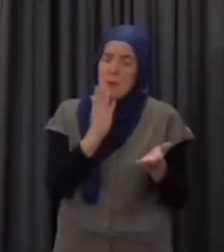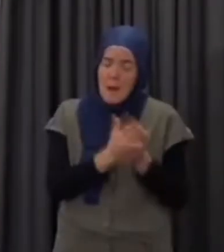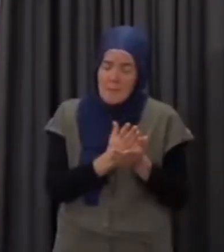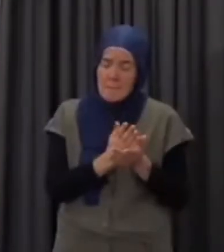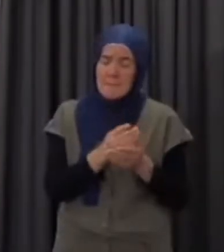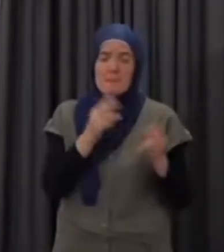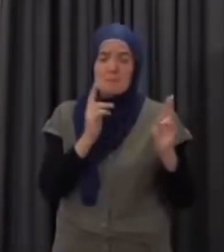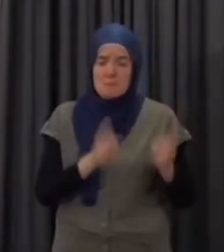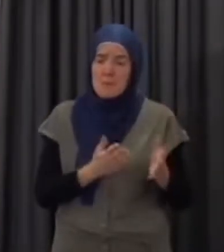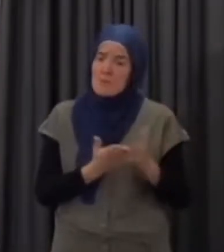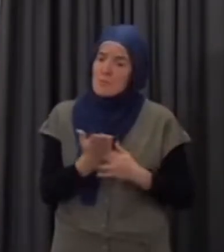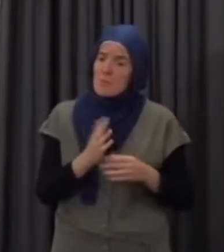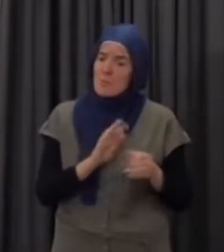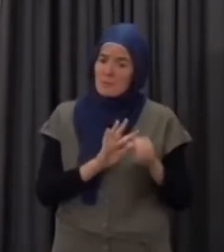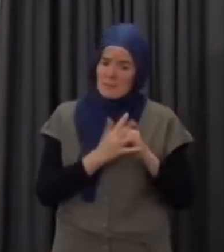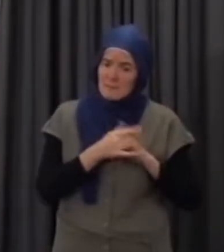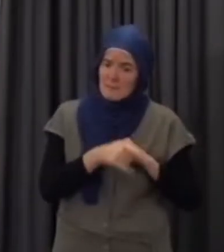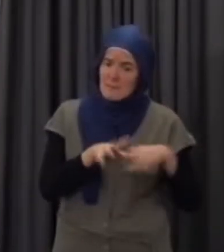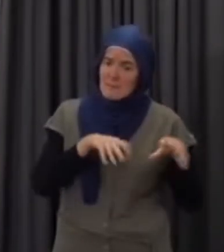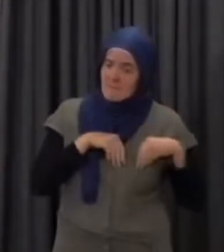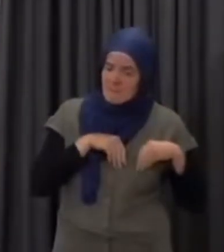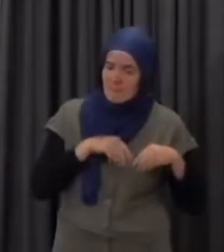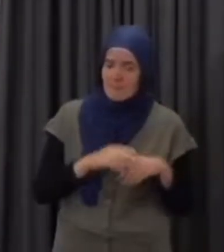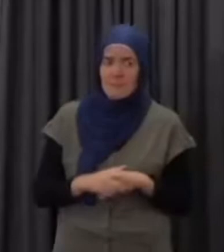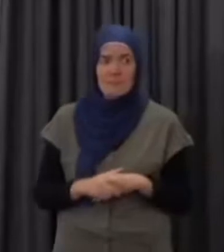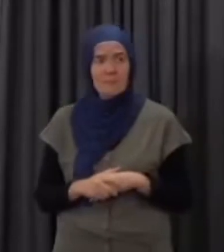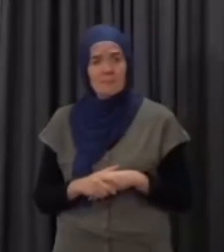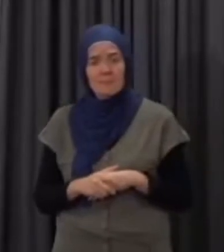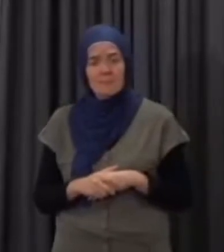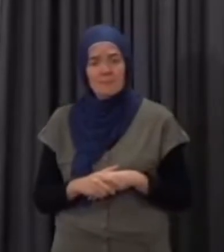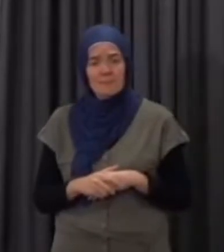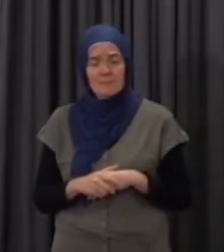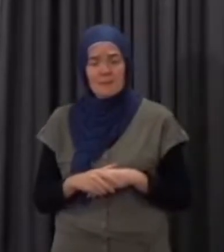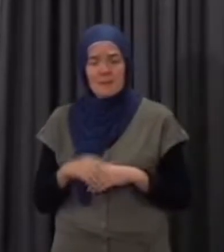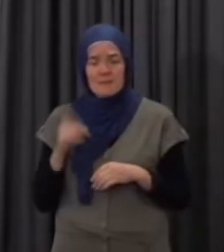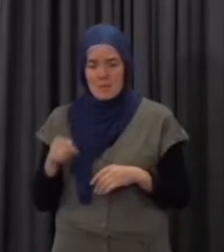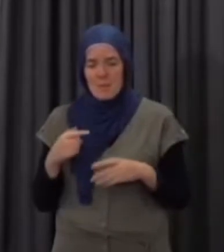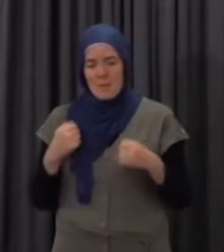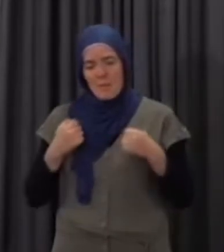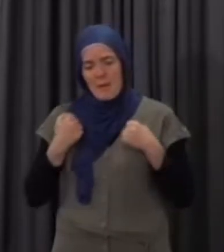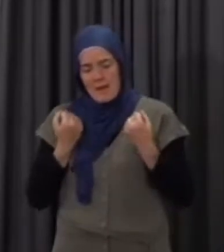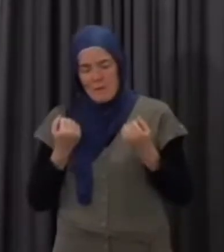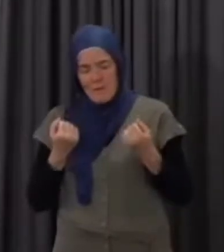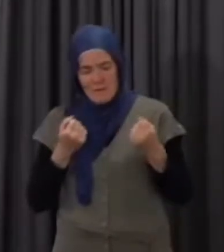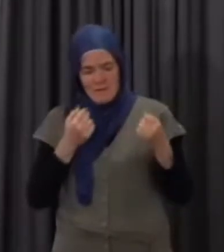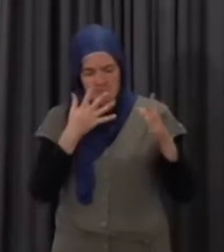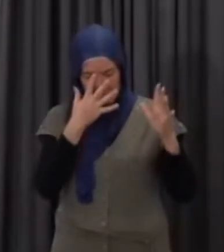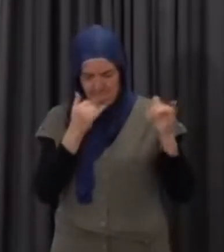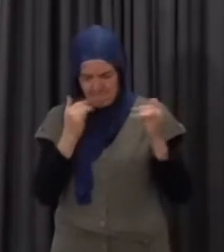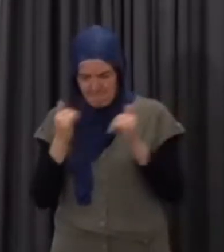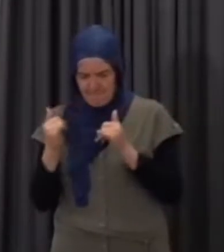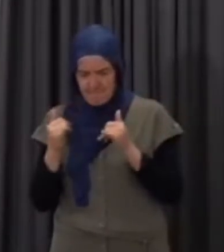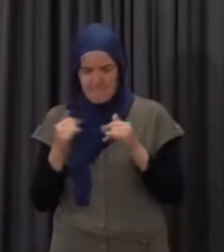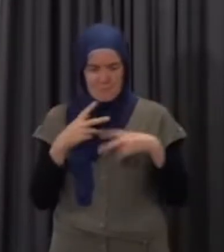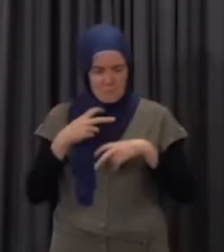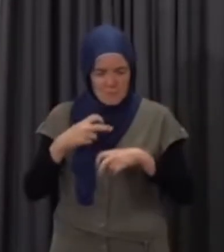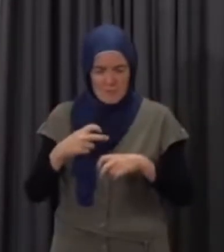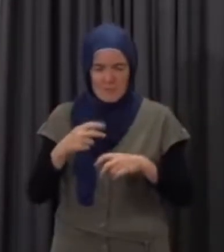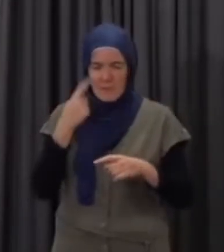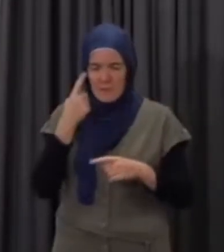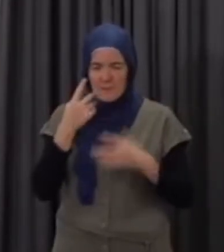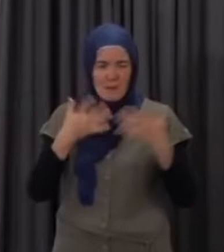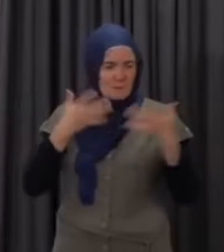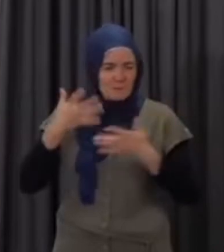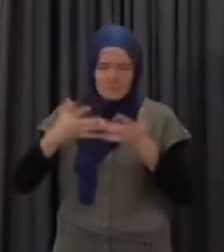our response, we've always tried to look at harm through different lenses. When I issued the NHS